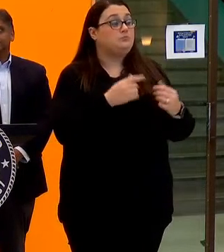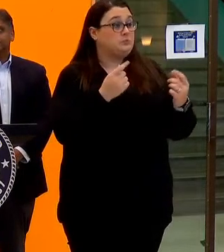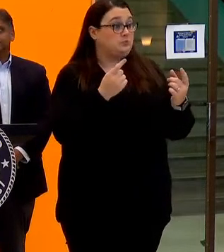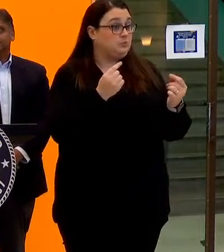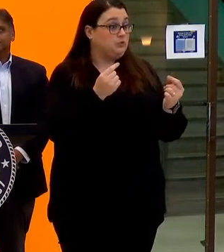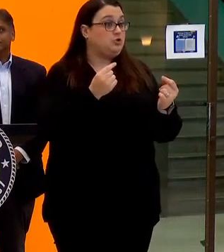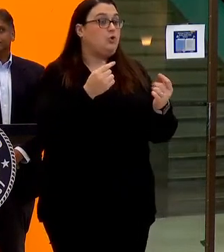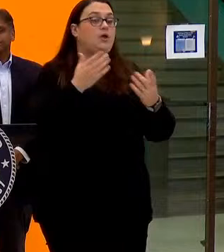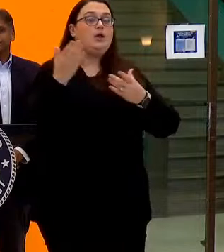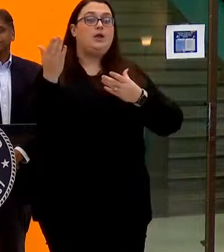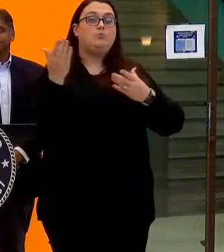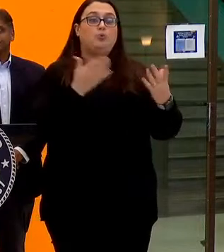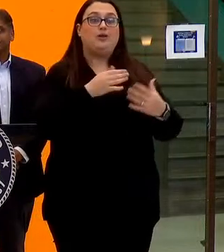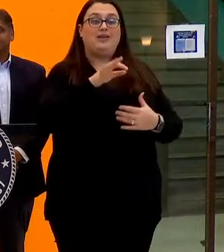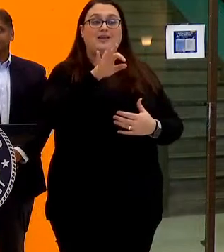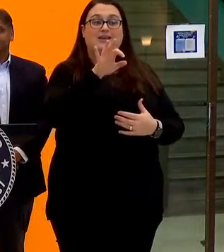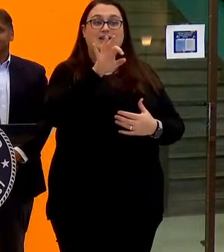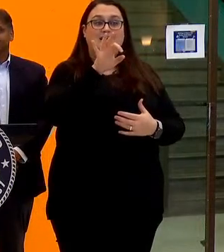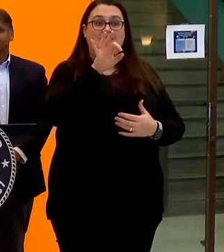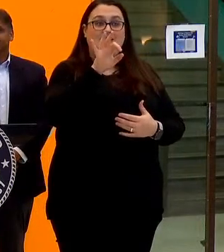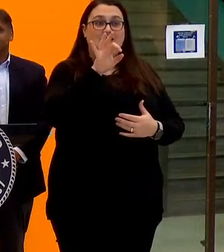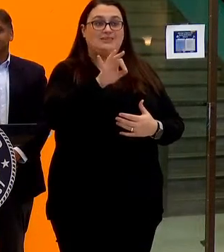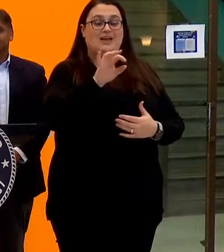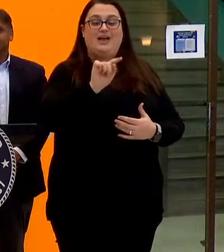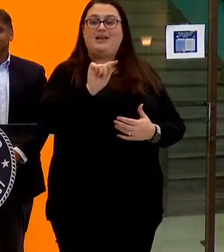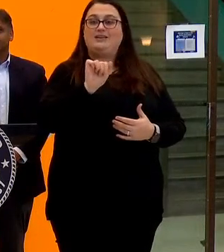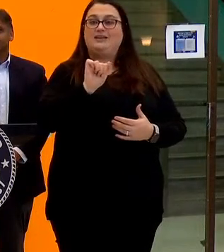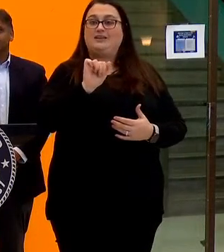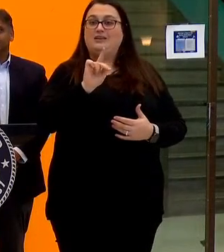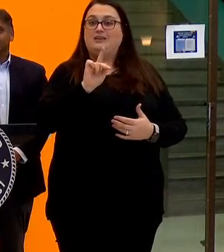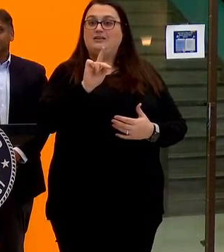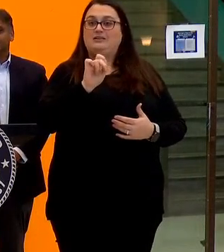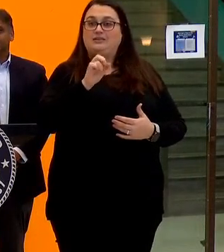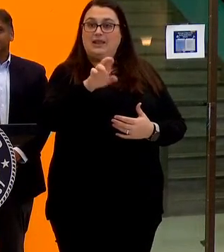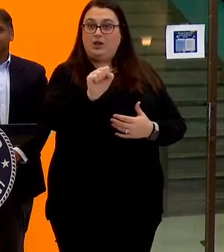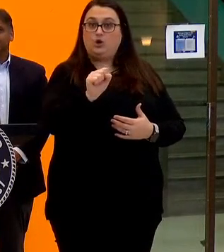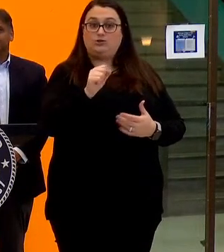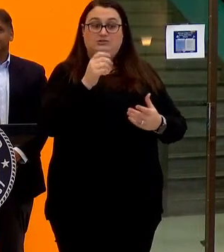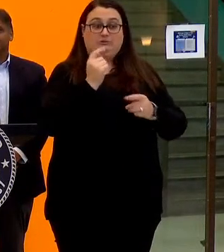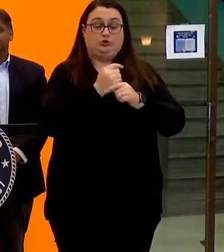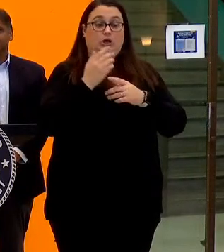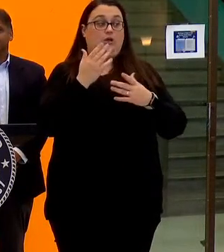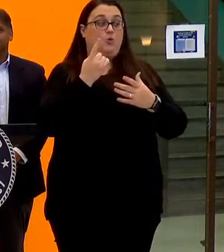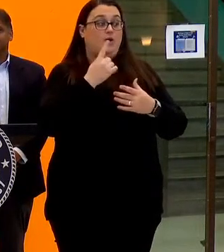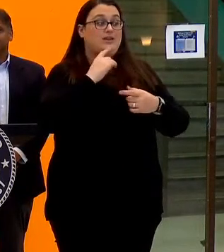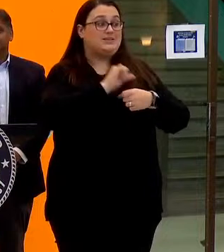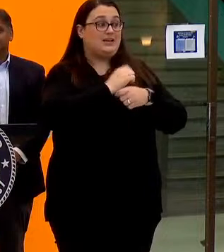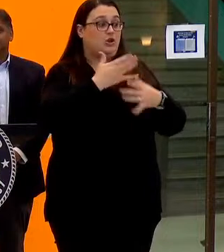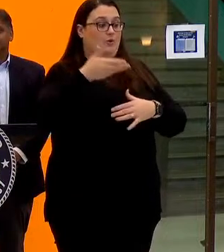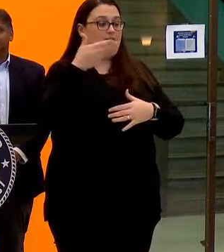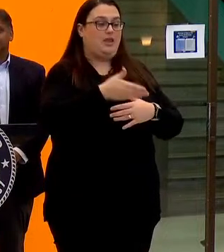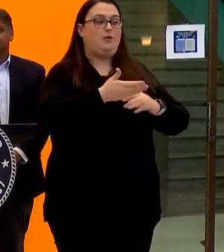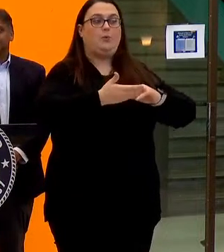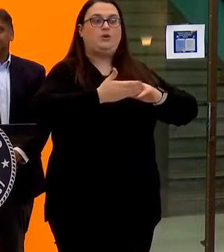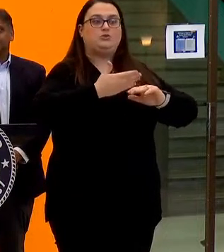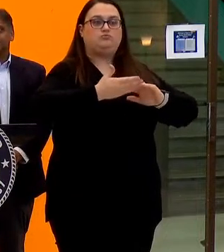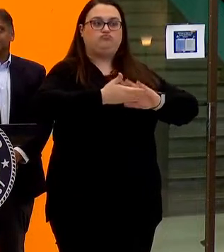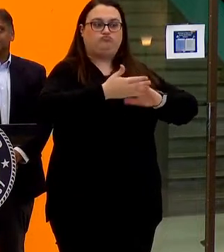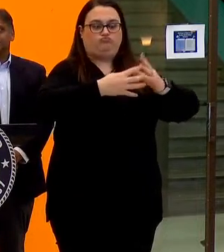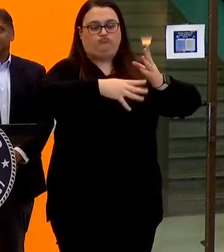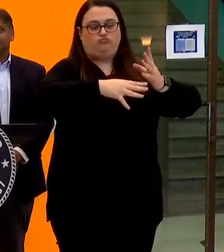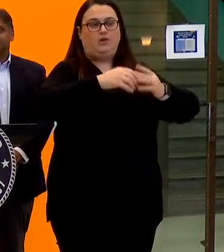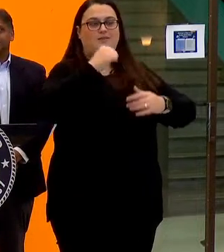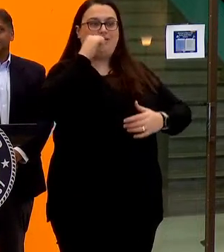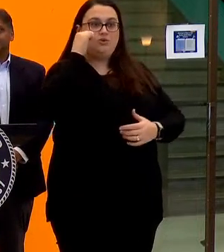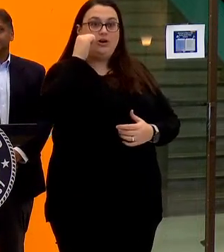is actually bringing in 9 potable water tankers. In fact, one is actually on site and it was operational yesterday. I shared